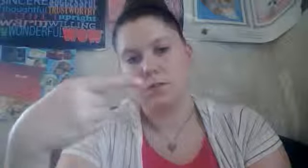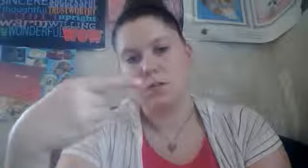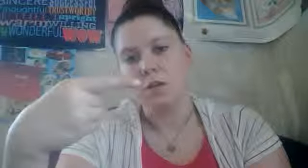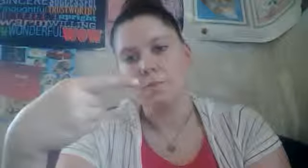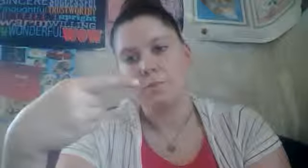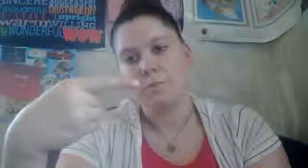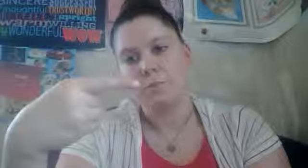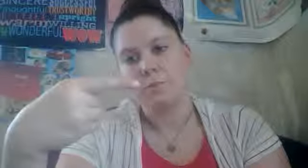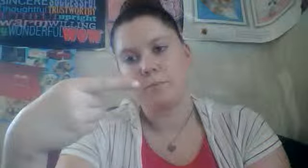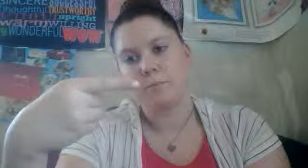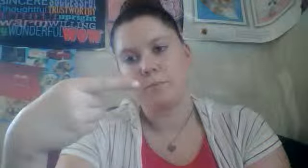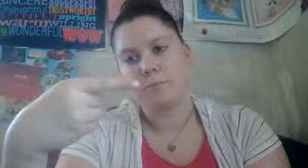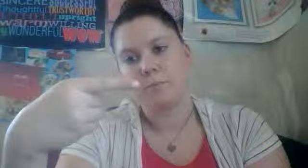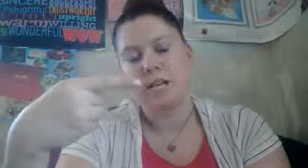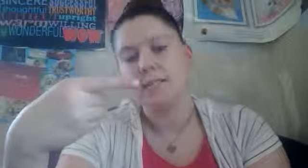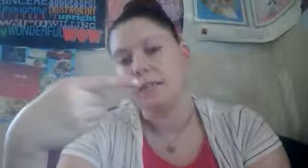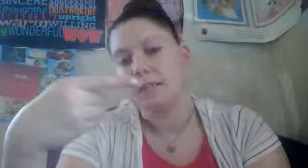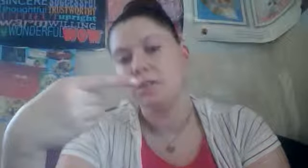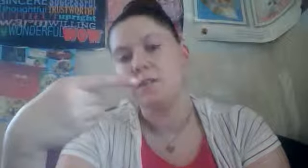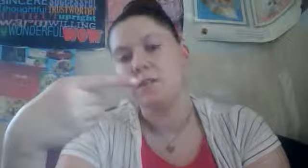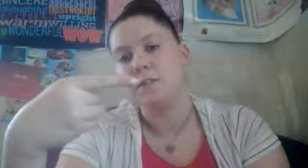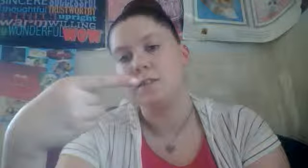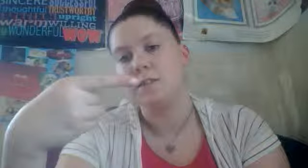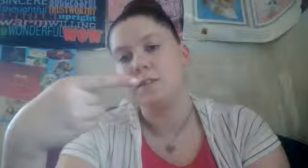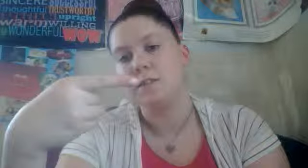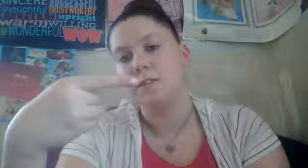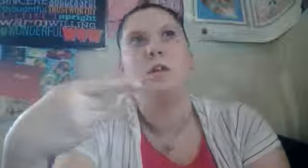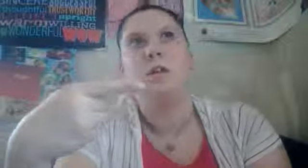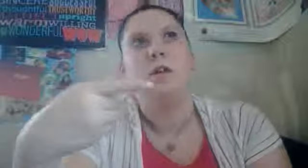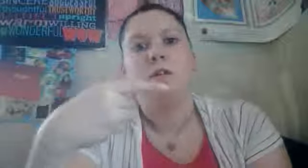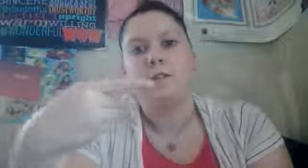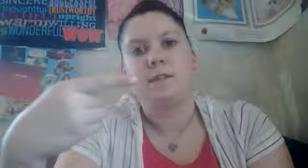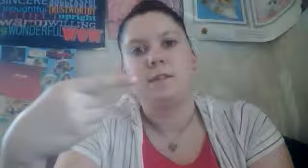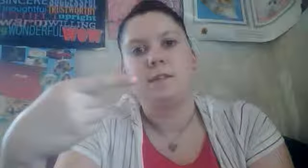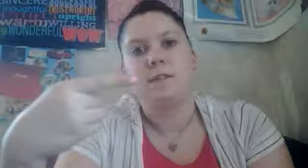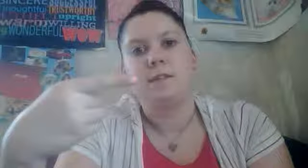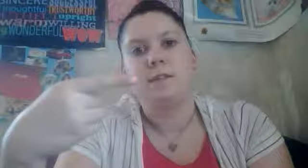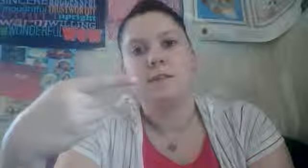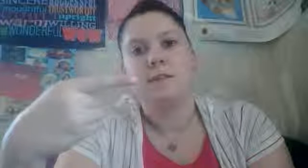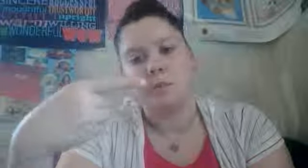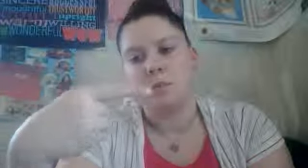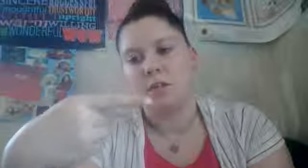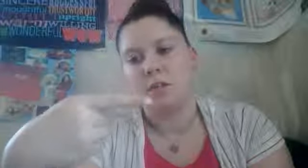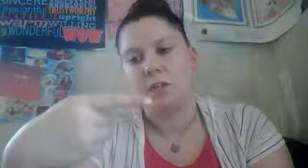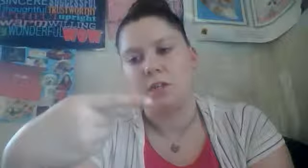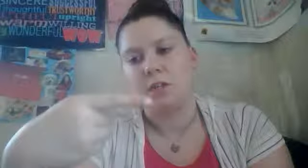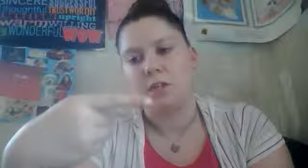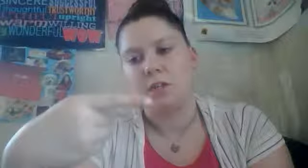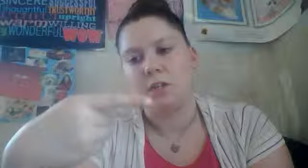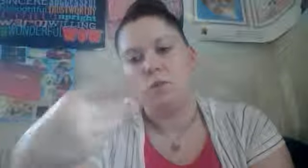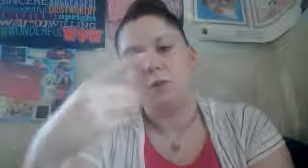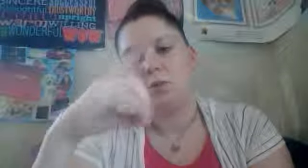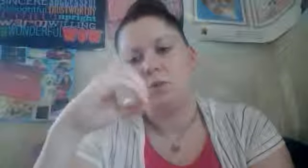is G. In sign language, it's like you're pointing to something, trying to show someone something. So what you're doing is you're